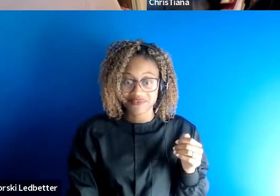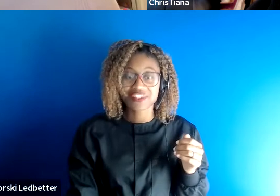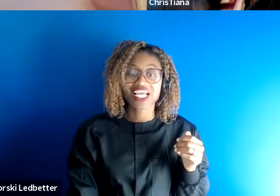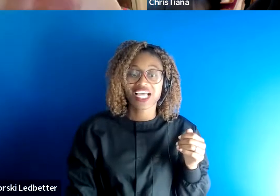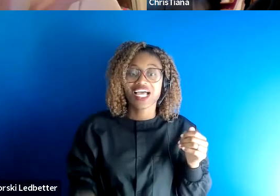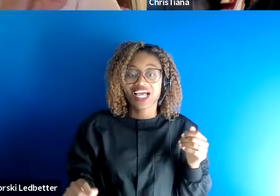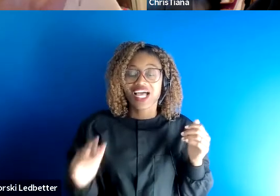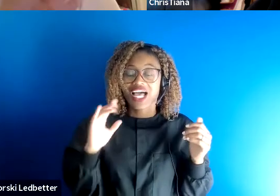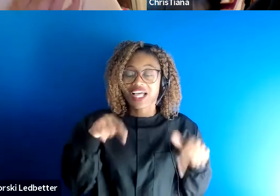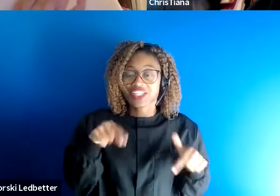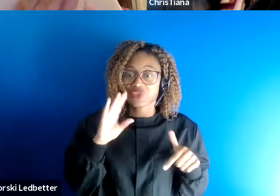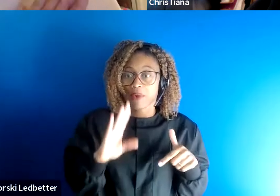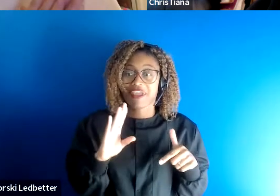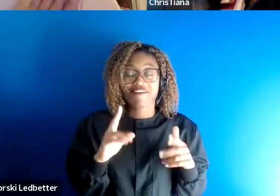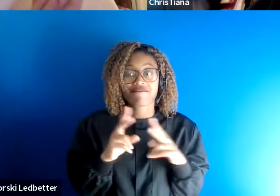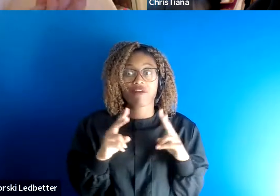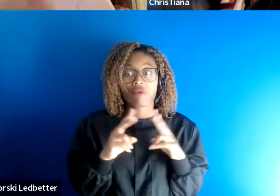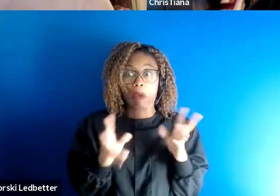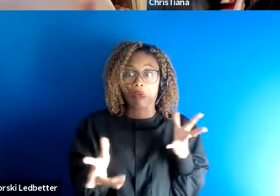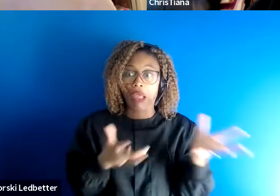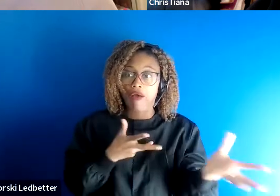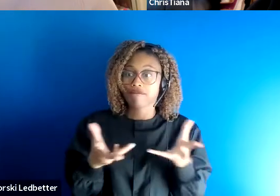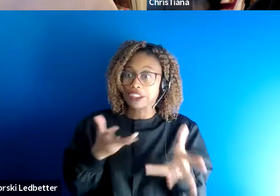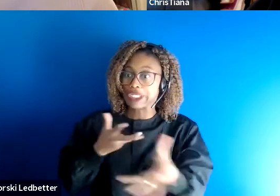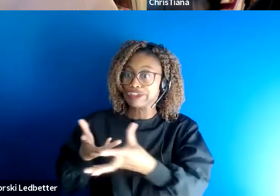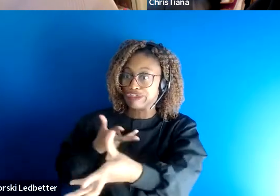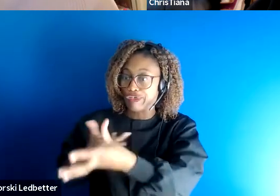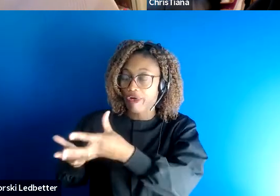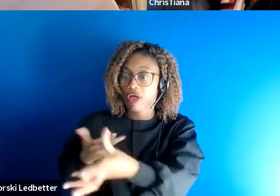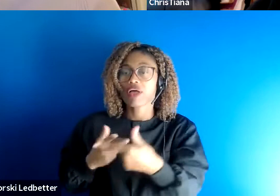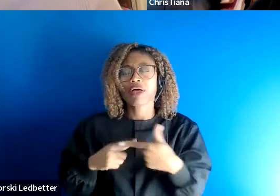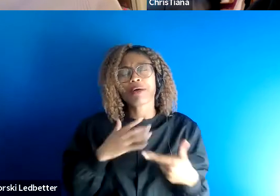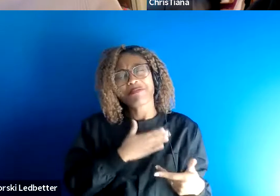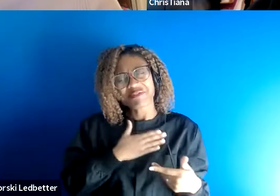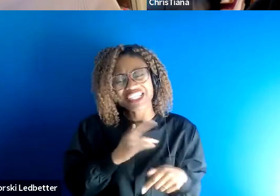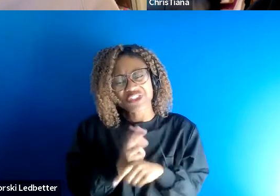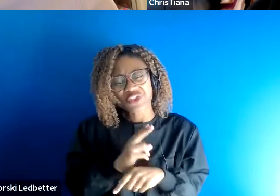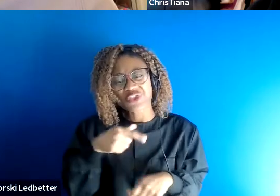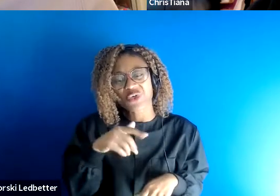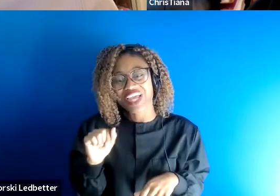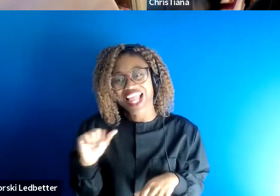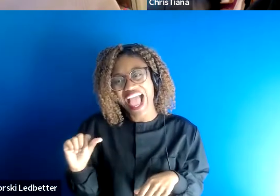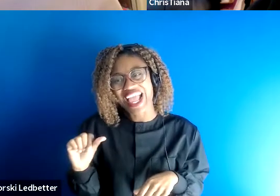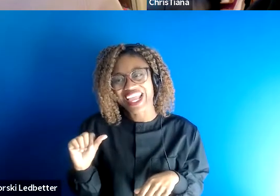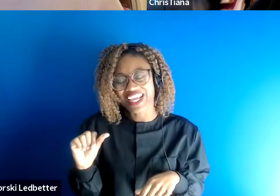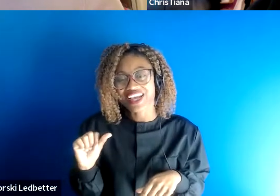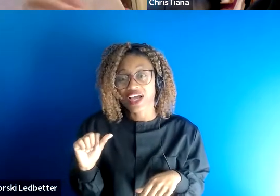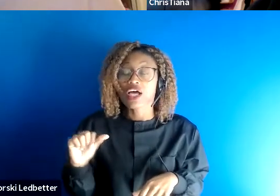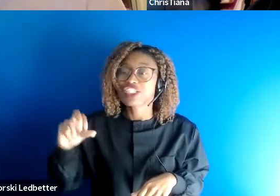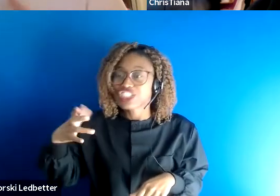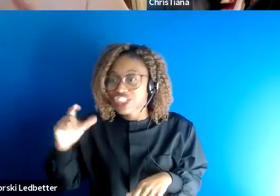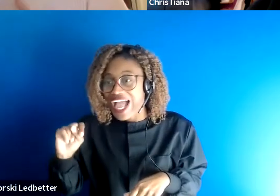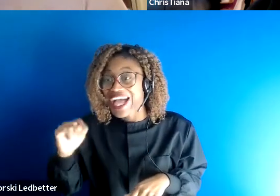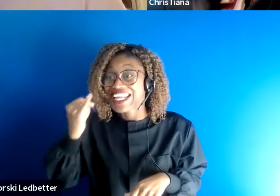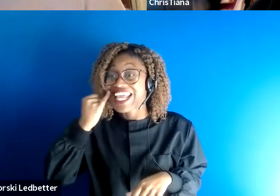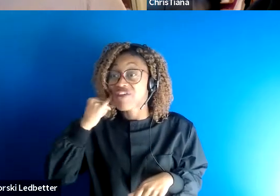breakout, please use the Q&A. I will be trying to keep up with any questions that are posted in the chat, but there is a chance that your